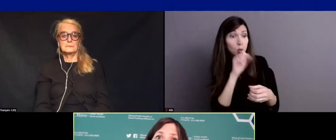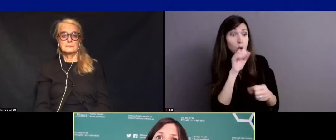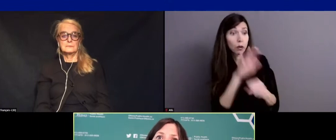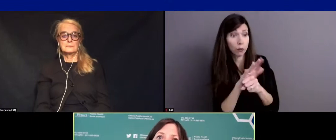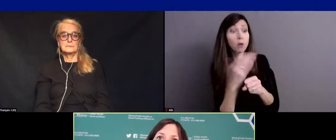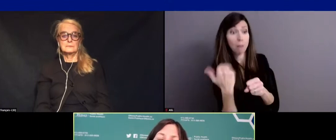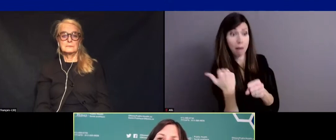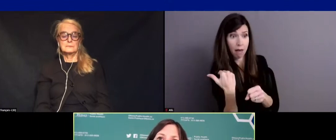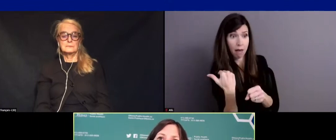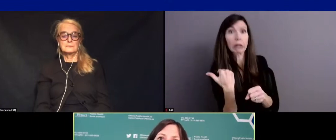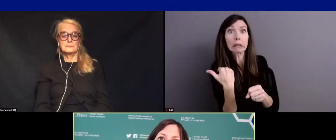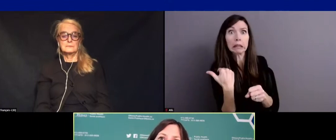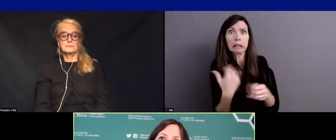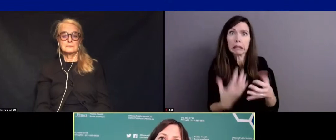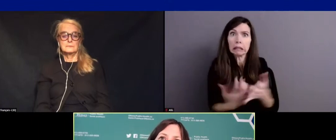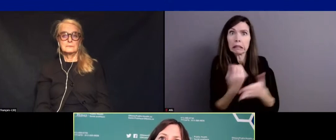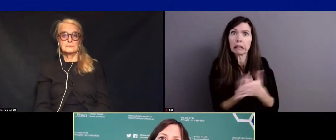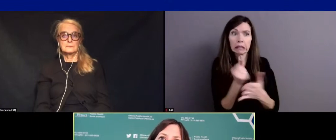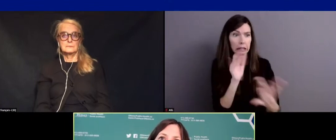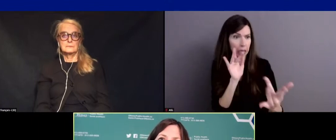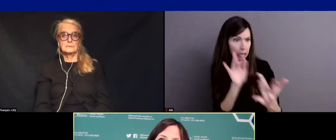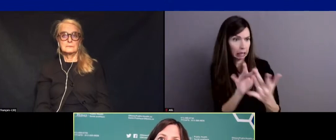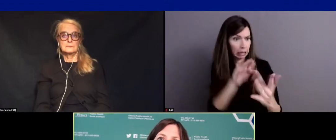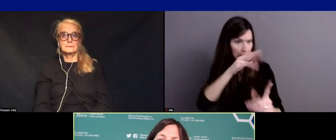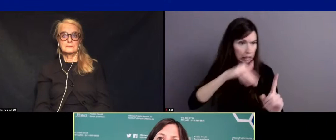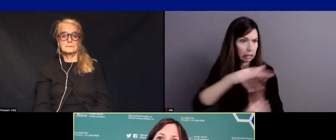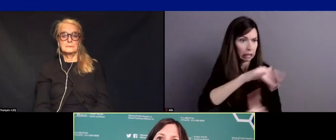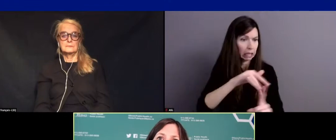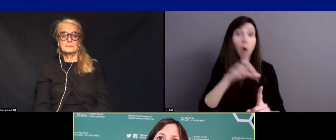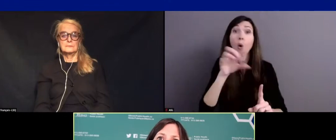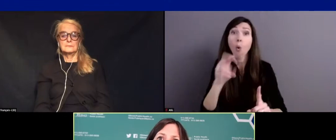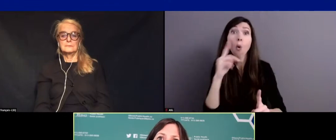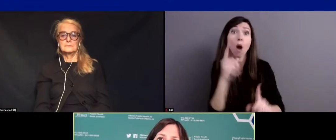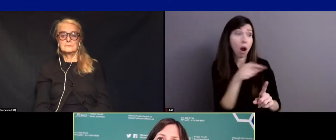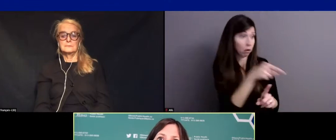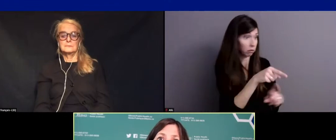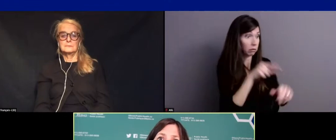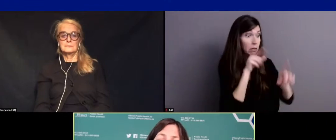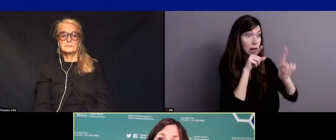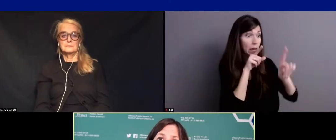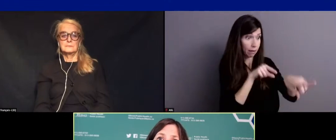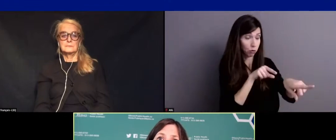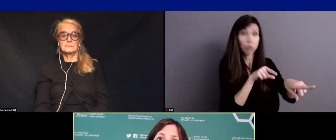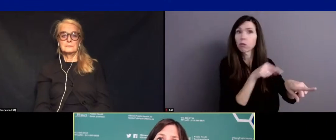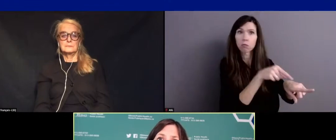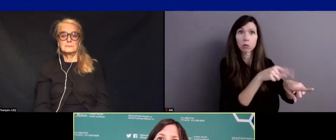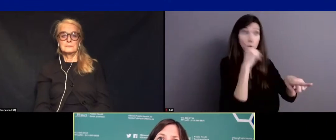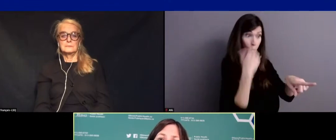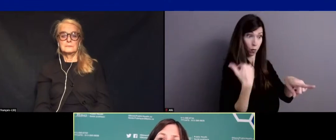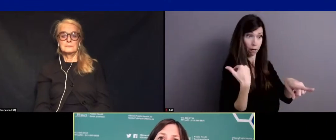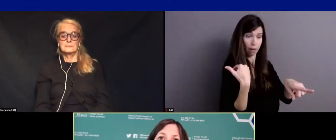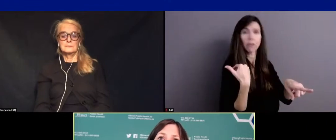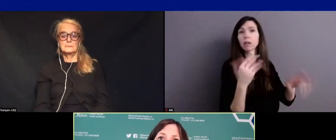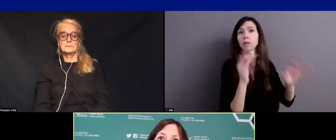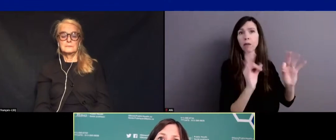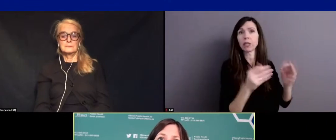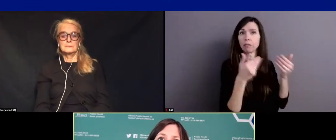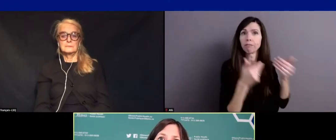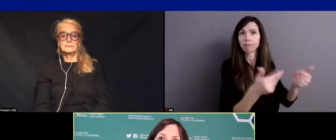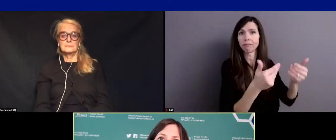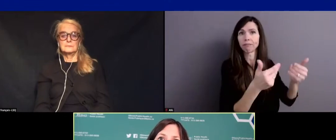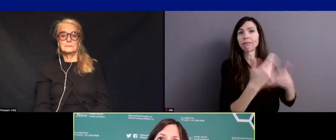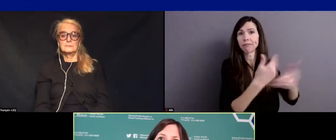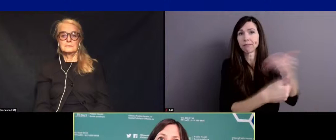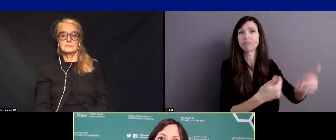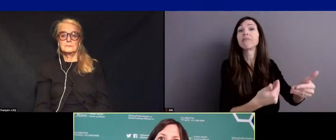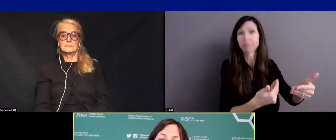not exposed. And we have been working with the Public Health Ontario Laboratory to make